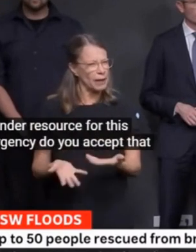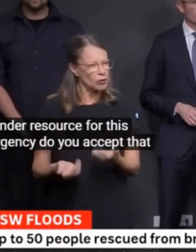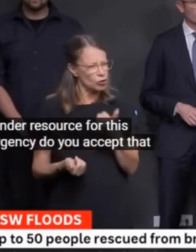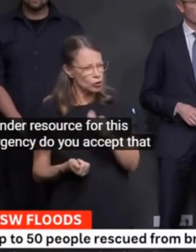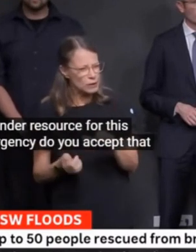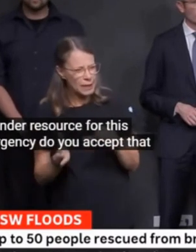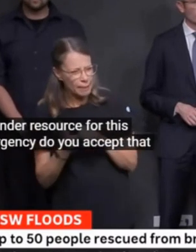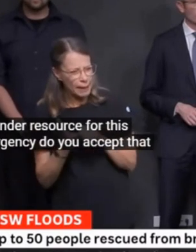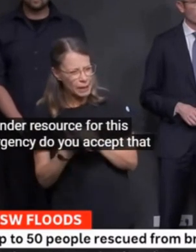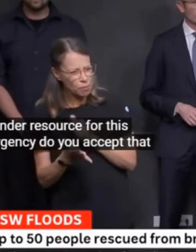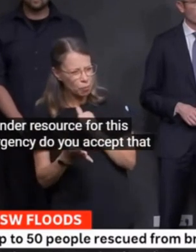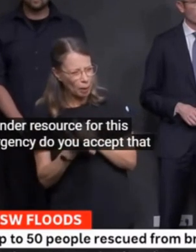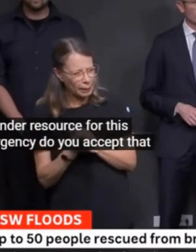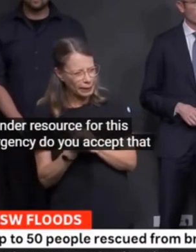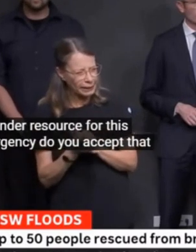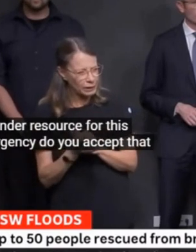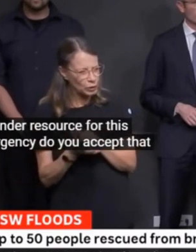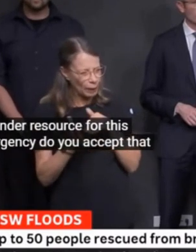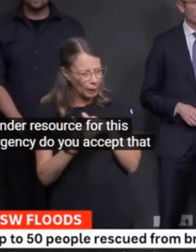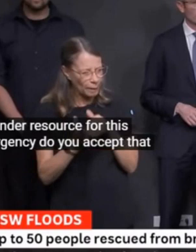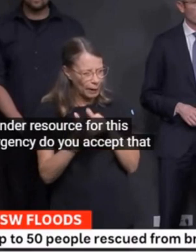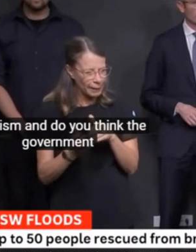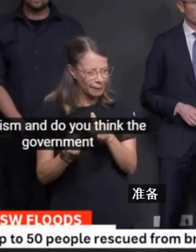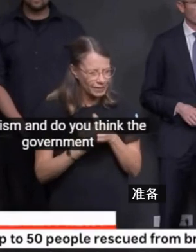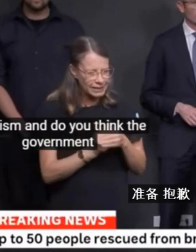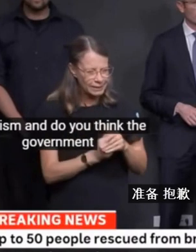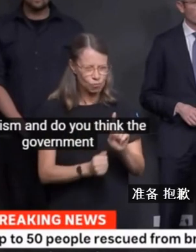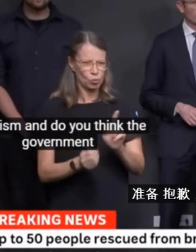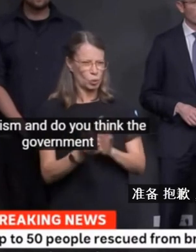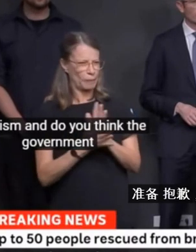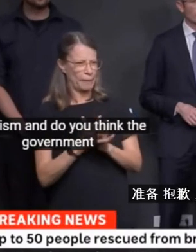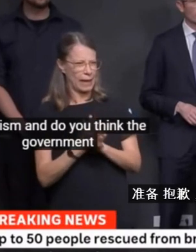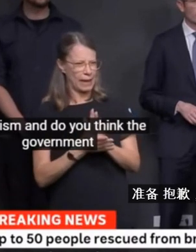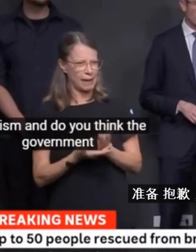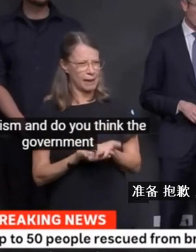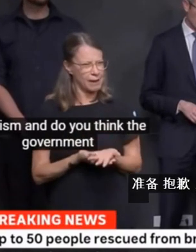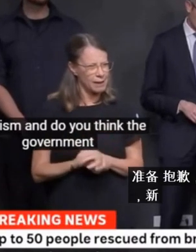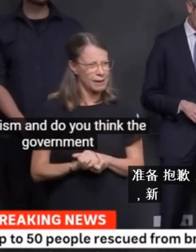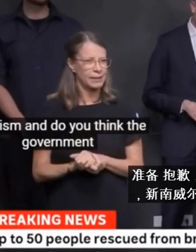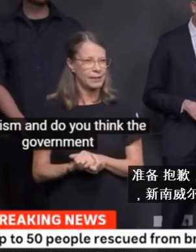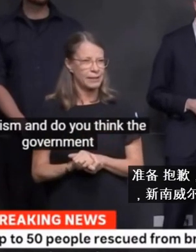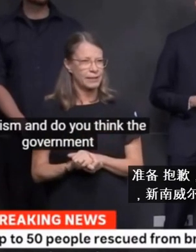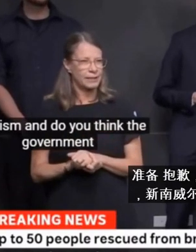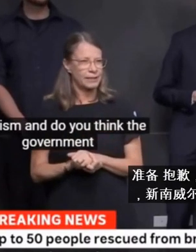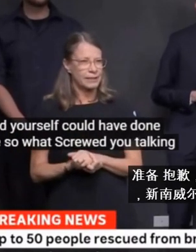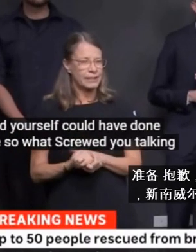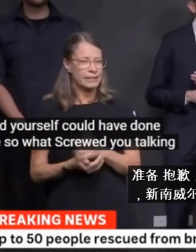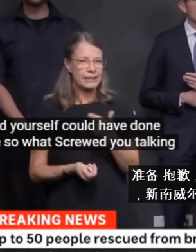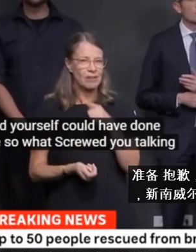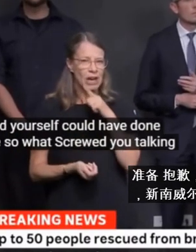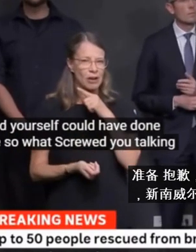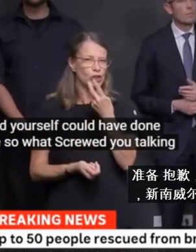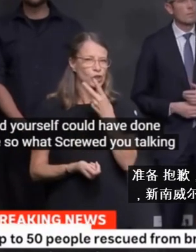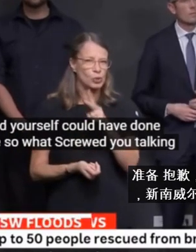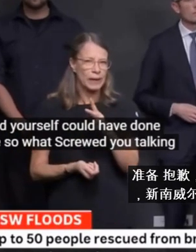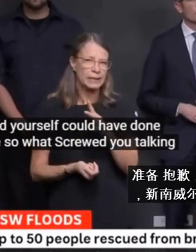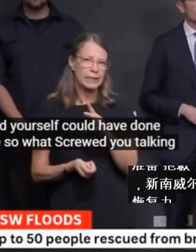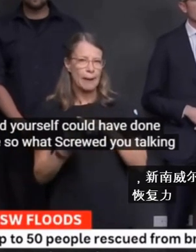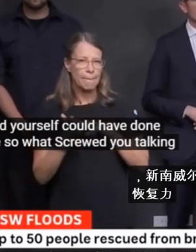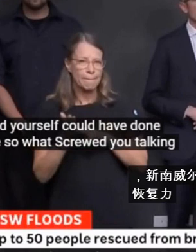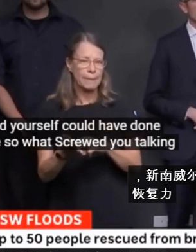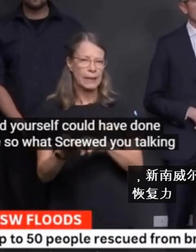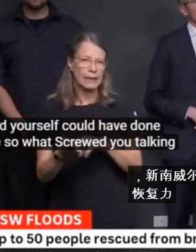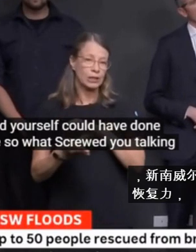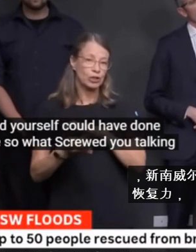you think the government and yourself could have done more? So what scrutiny are you talking about, sorry? Obviously there's a $720 million budget